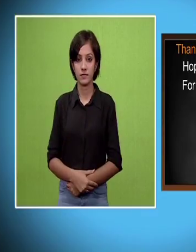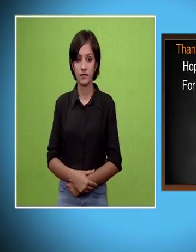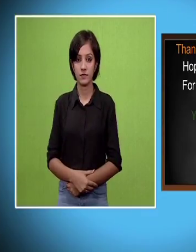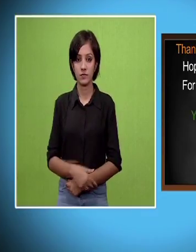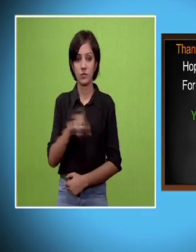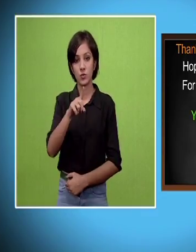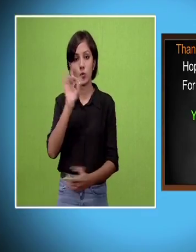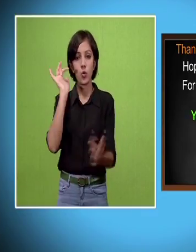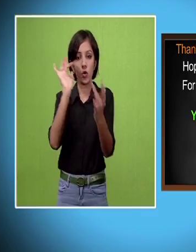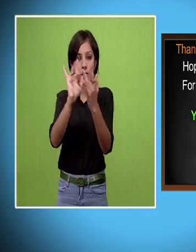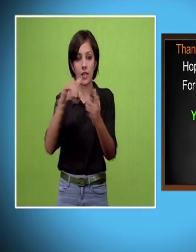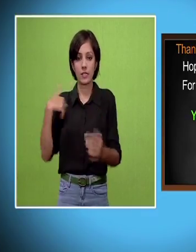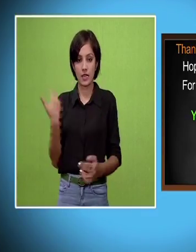you contact us.